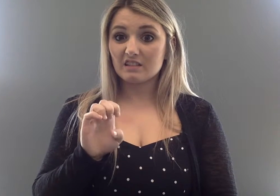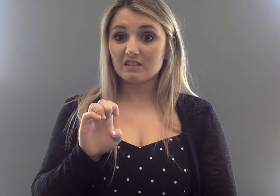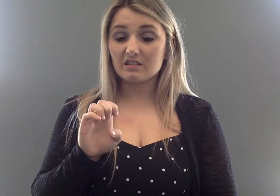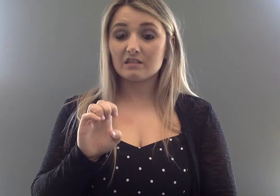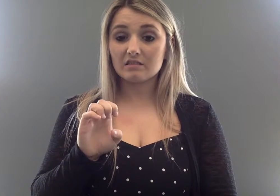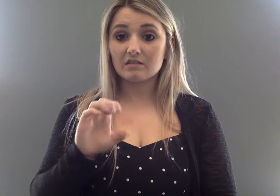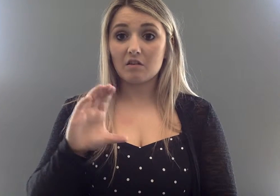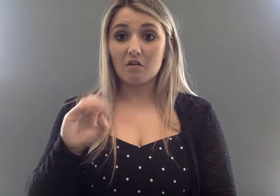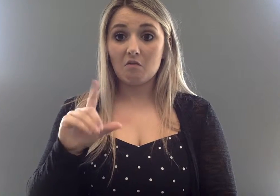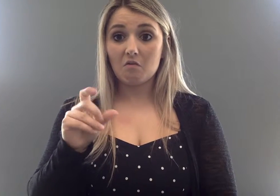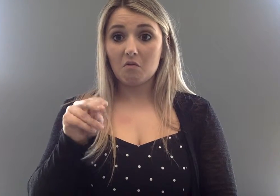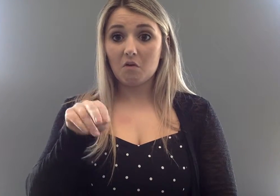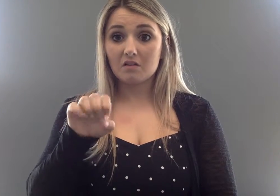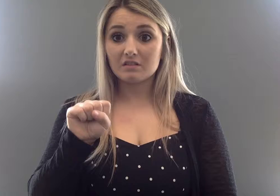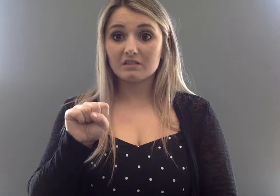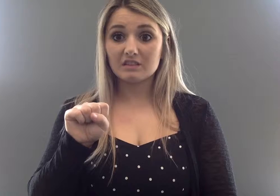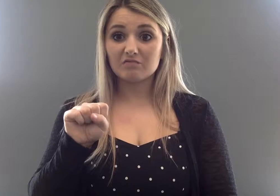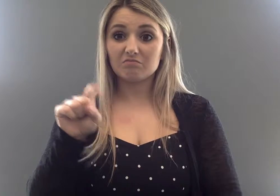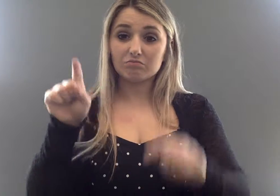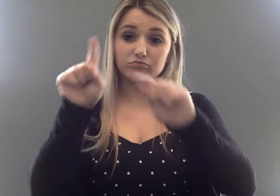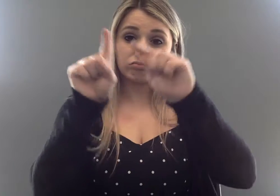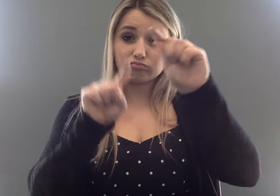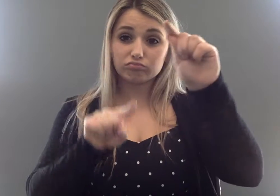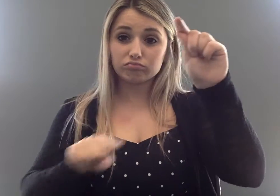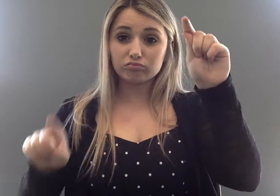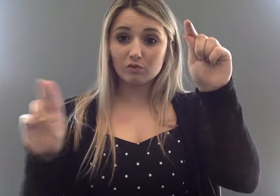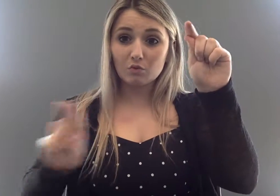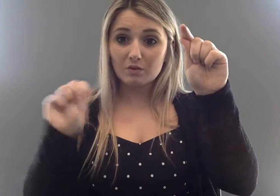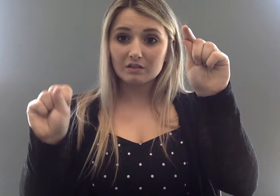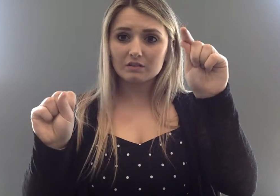to regain. So the size of the colonies was a problem for them.